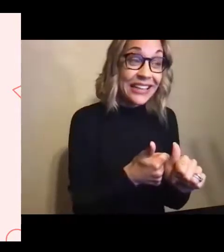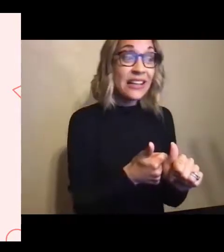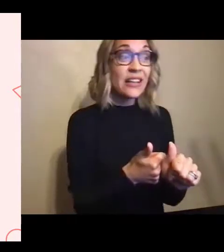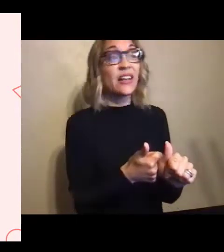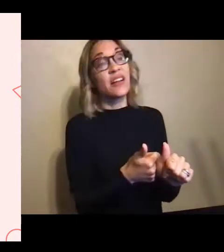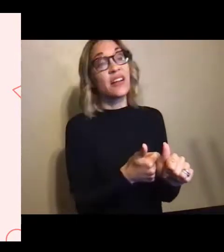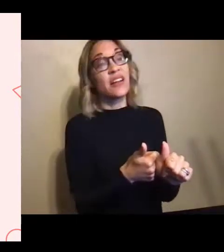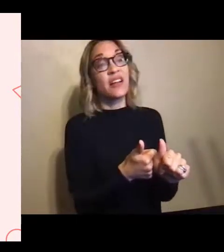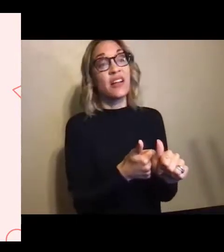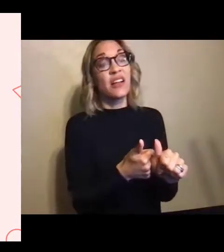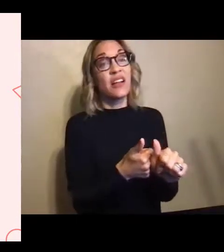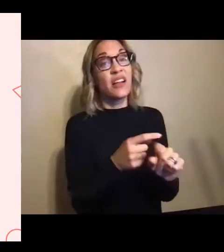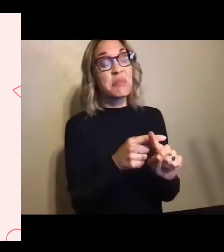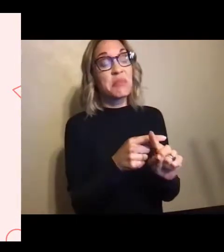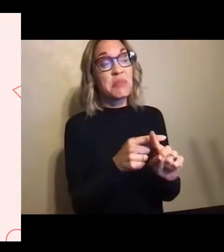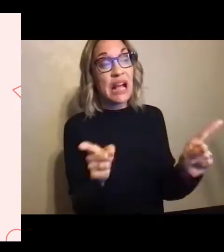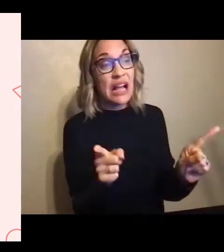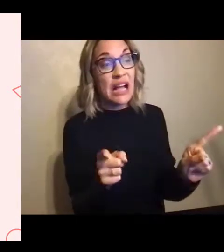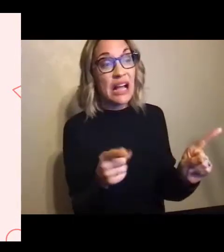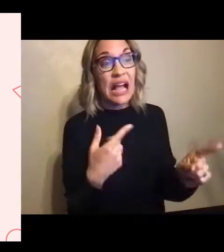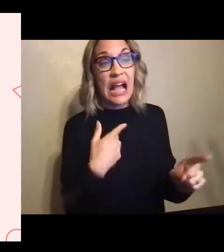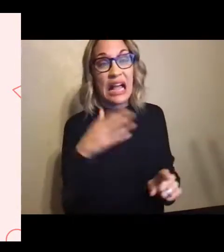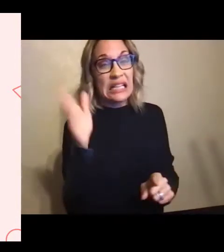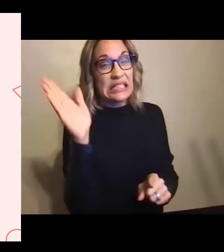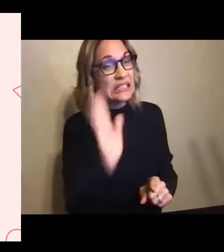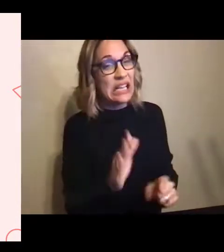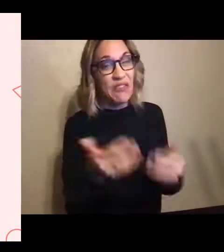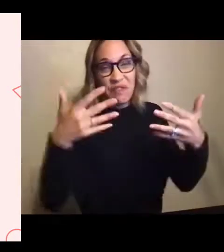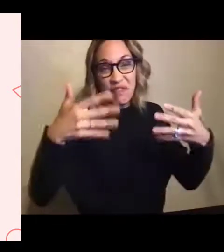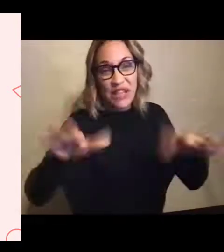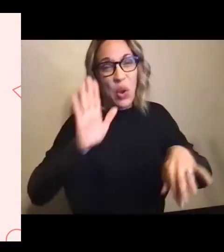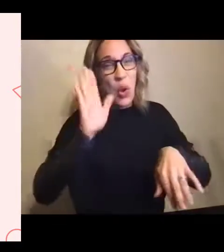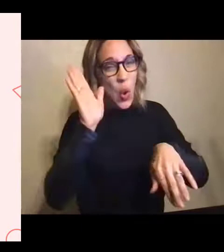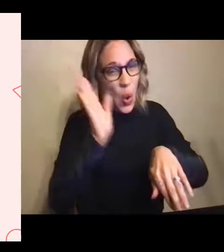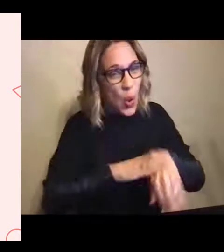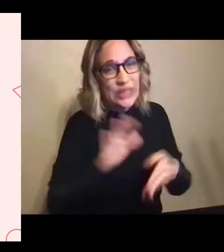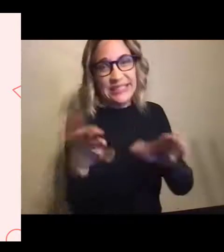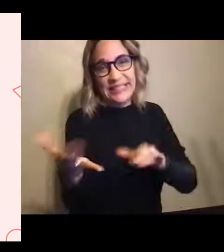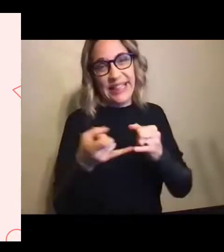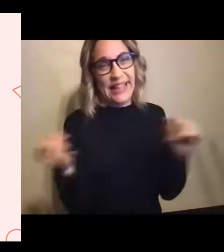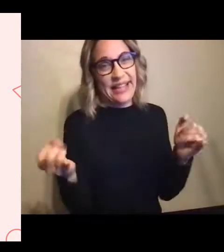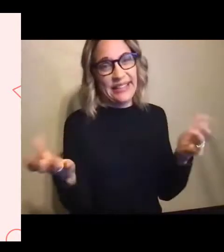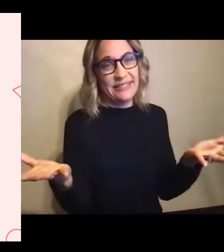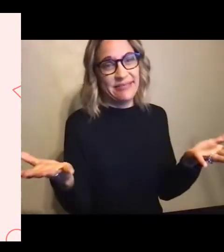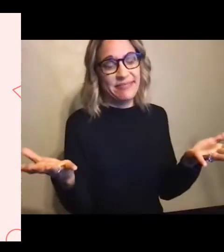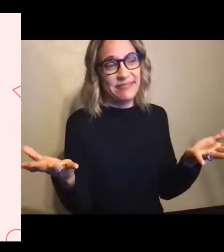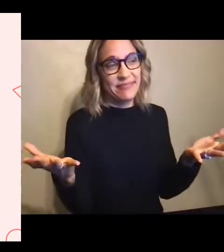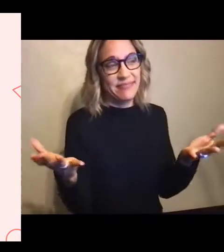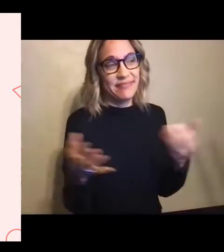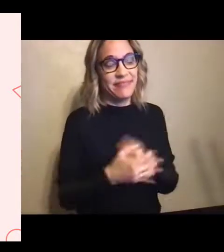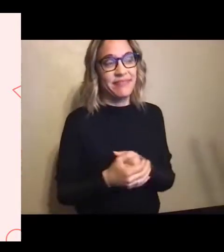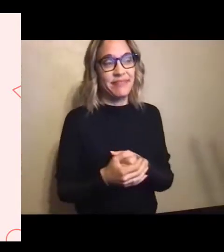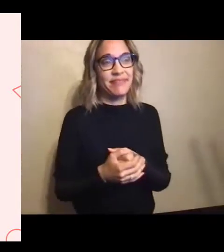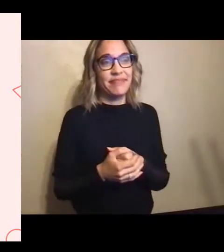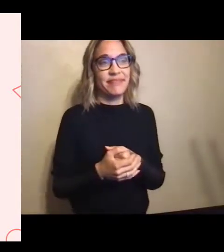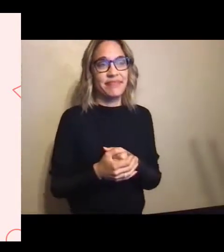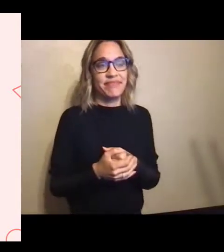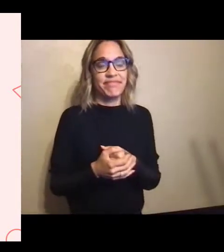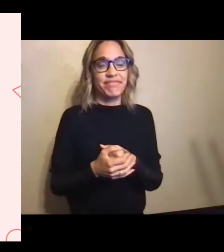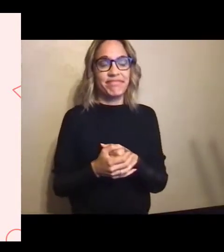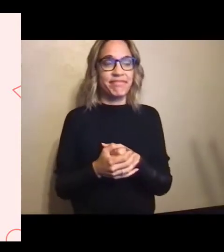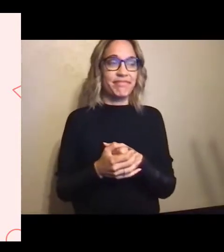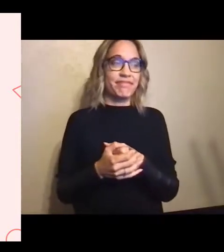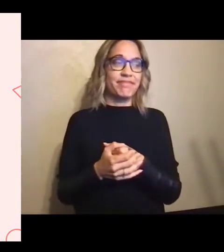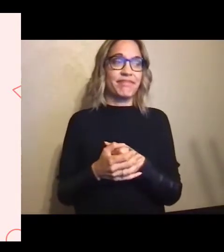Maybe I just got caught up, but I realized I never actually finished before the